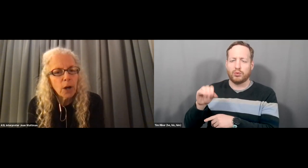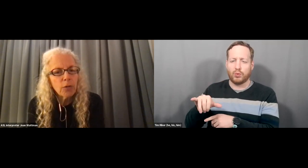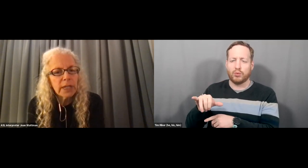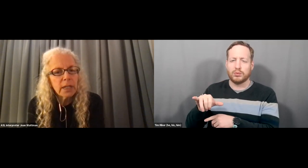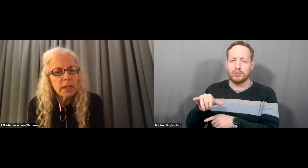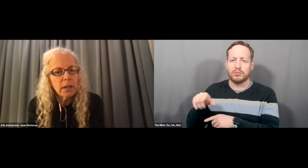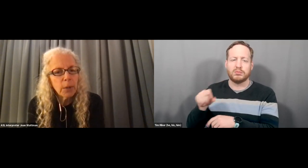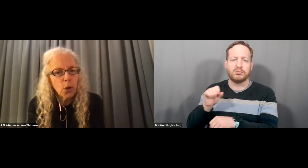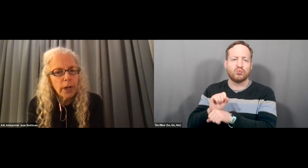Margaret Malloy.